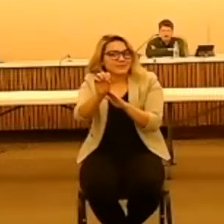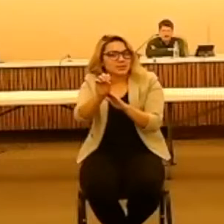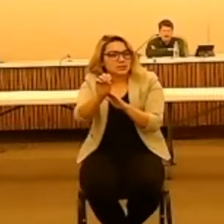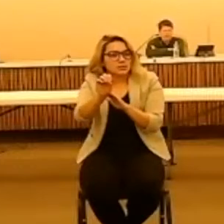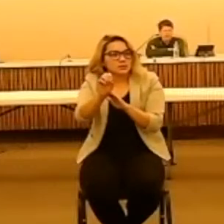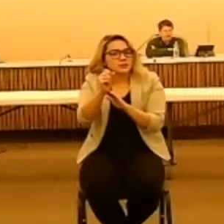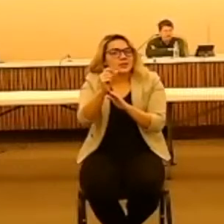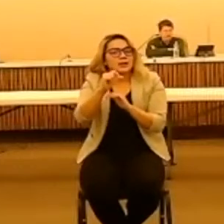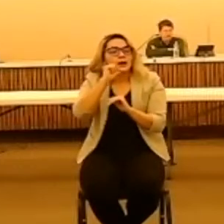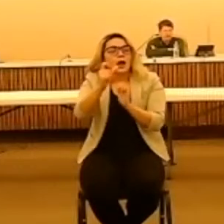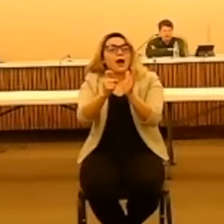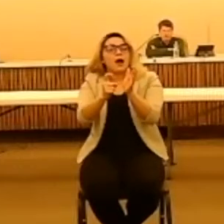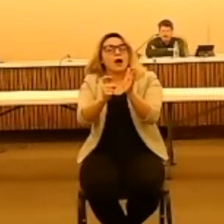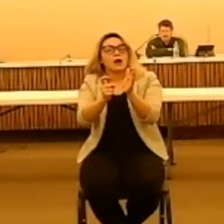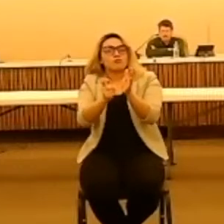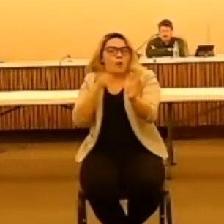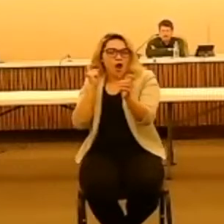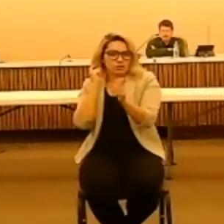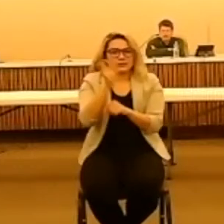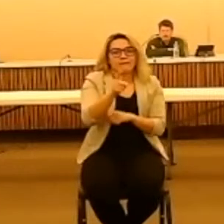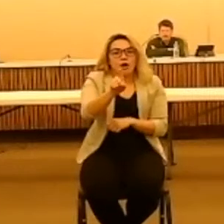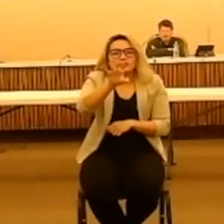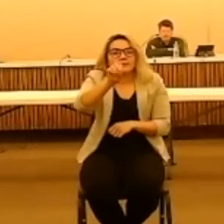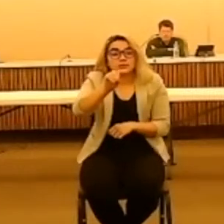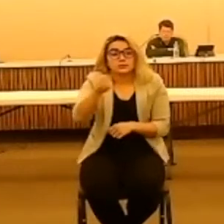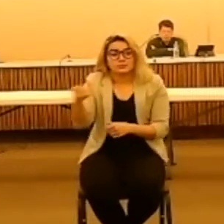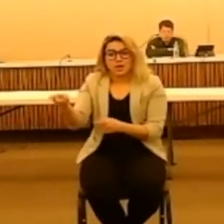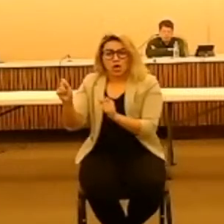cut it in half, essentially to 75.